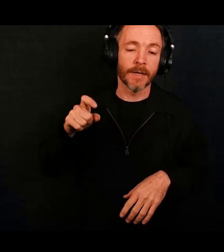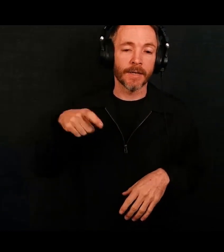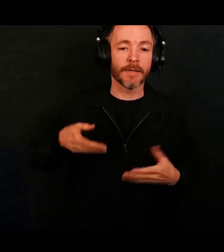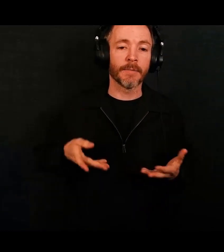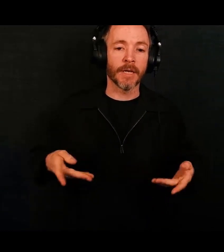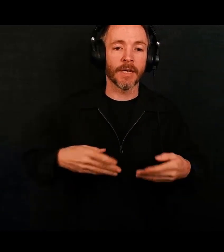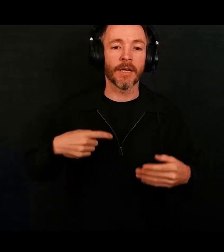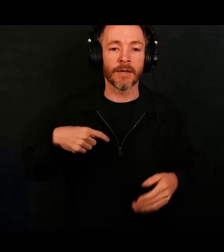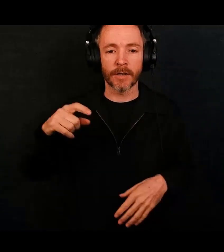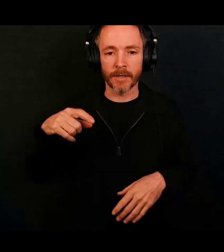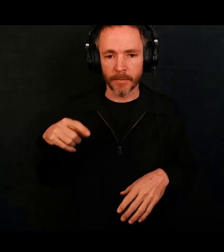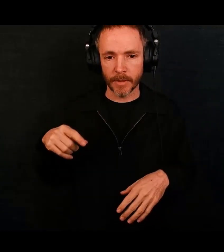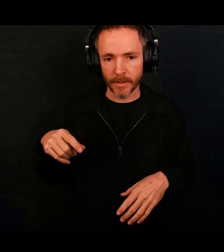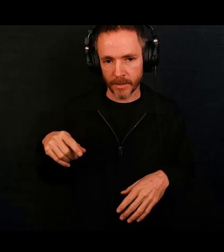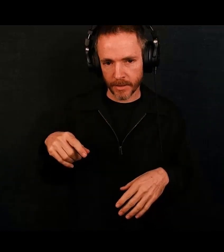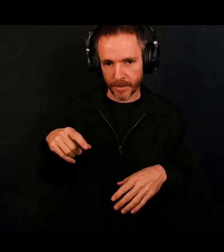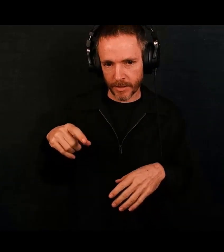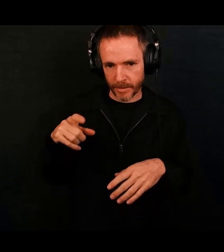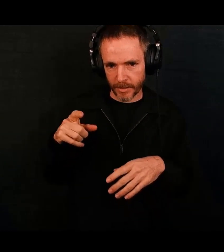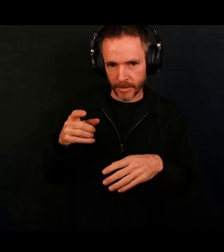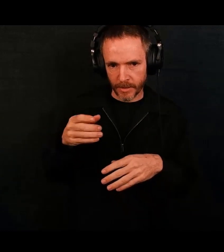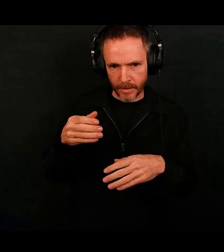Anyways, here I'm.